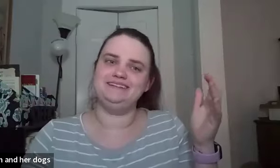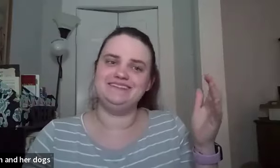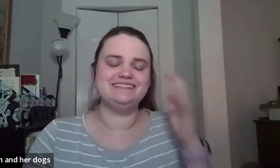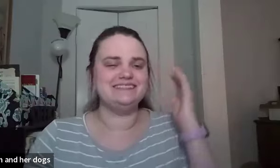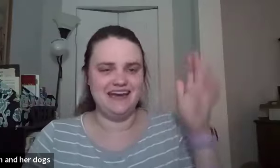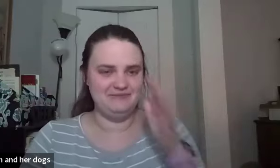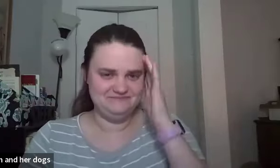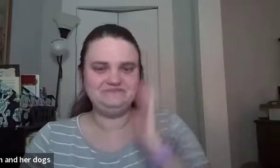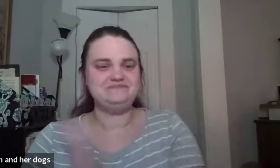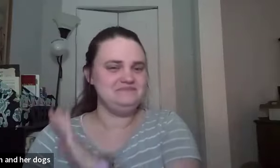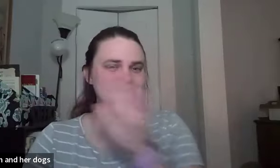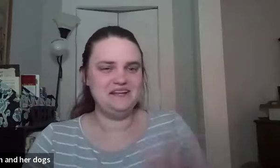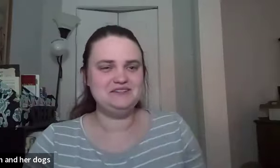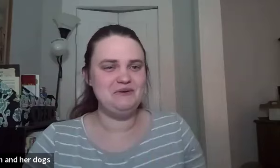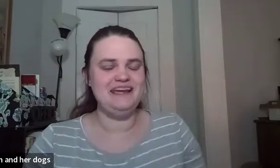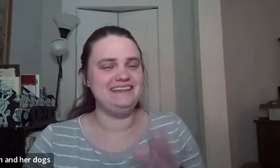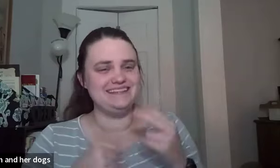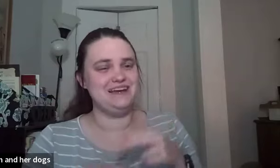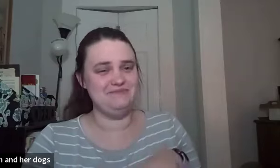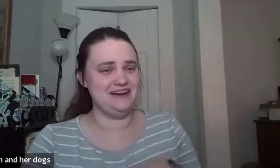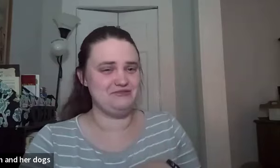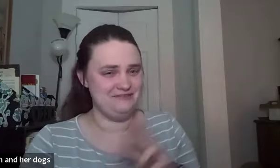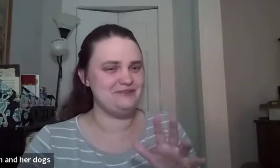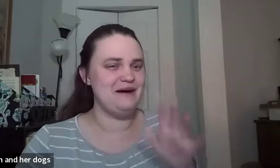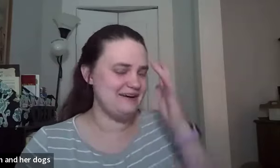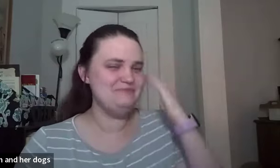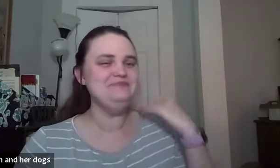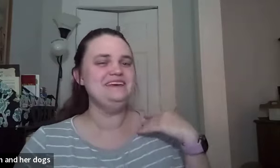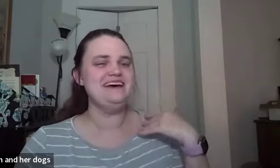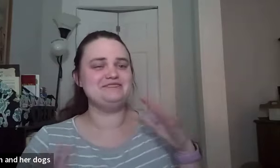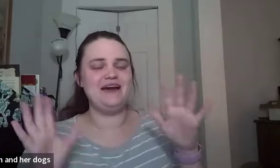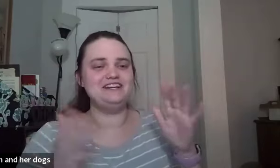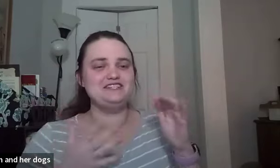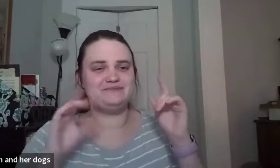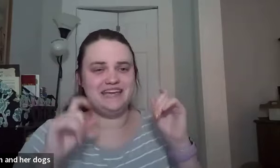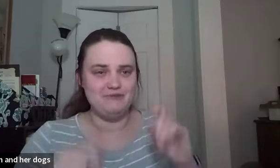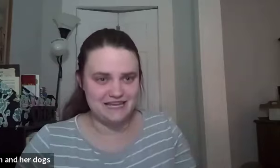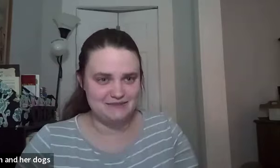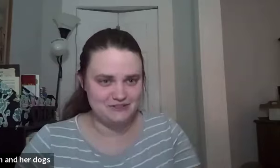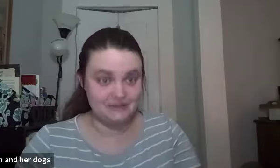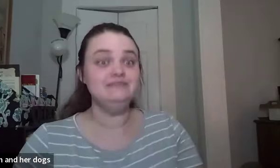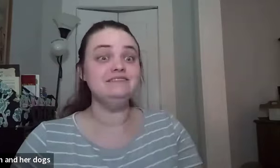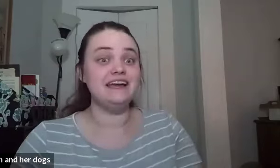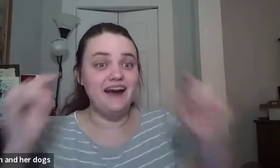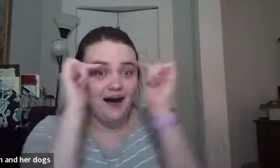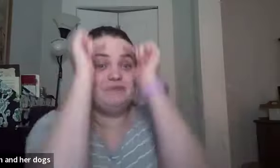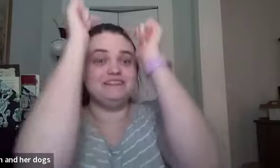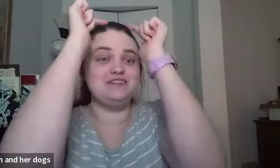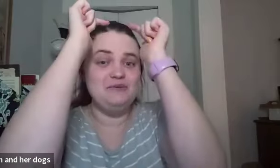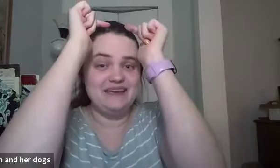do this? Yeah. Don't worry, it does come natural after a while. I'm sorry, I just kept seeing everyone's eyebrows going, like, up as so big